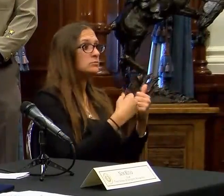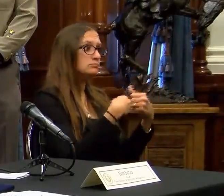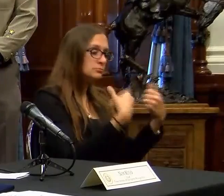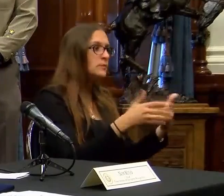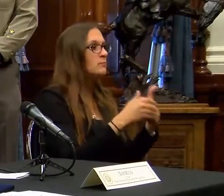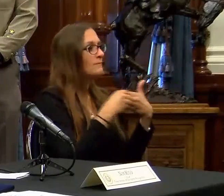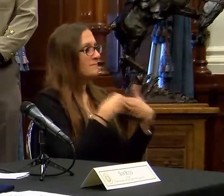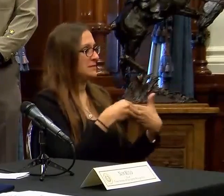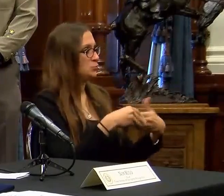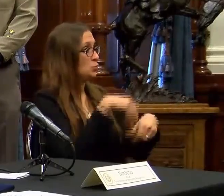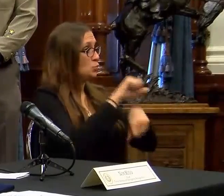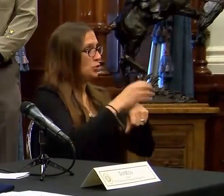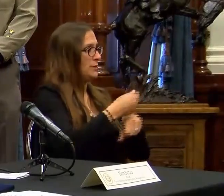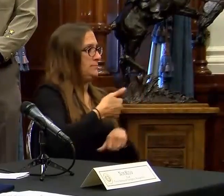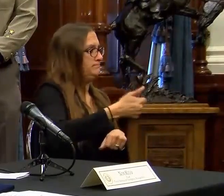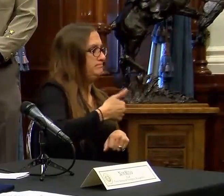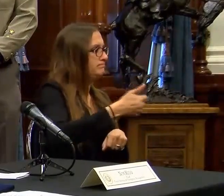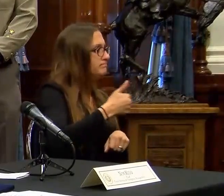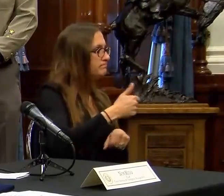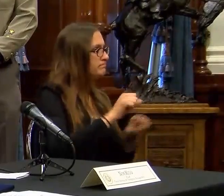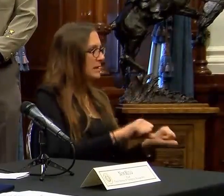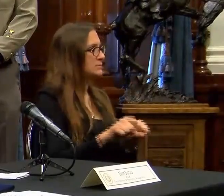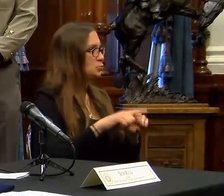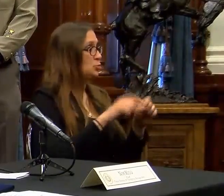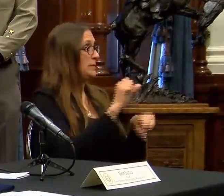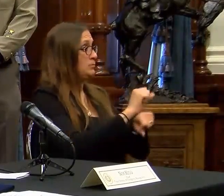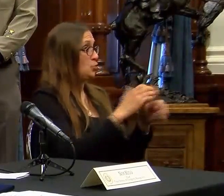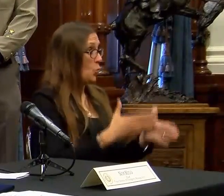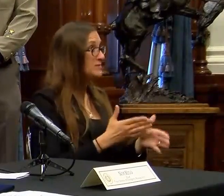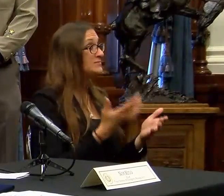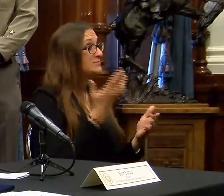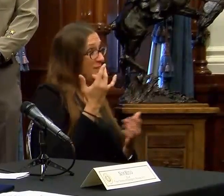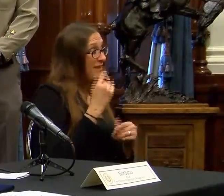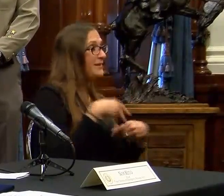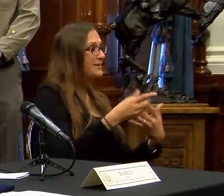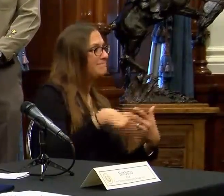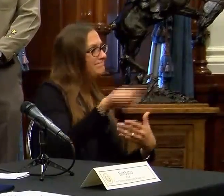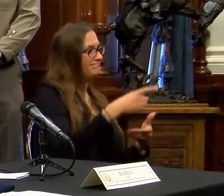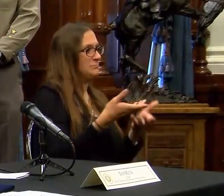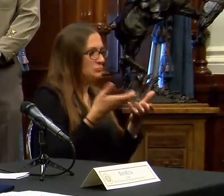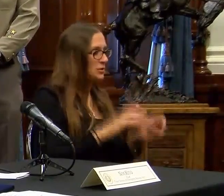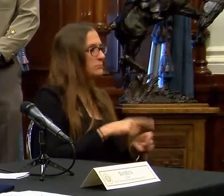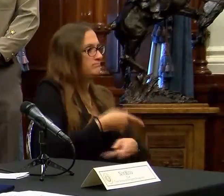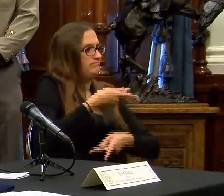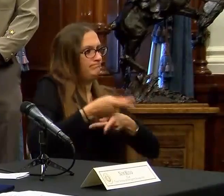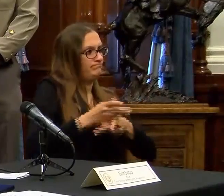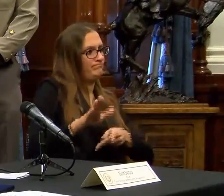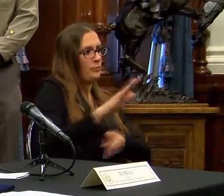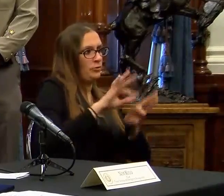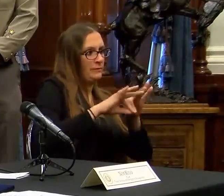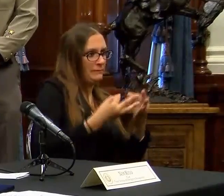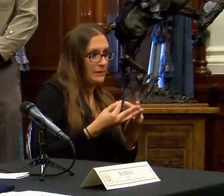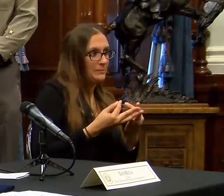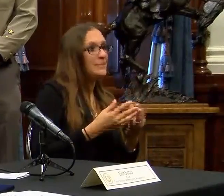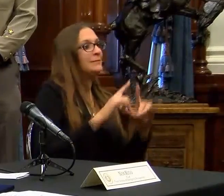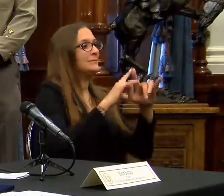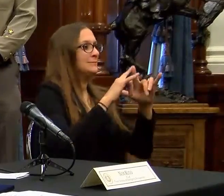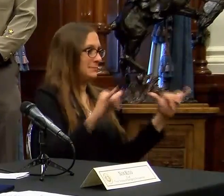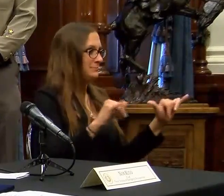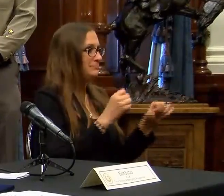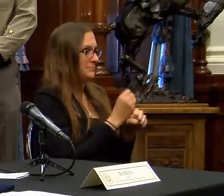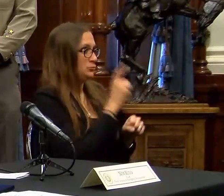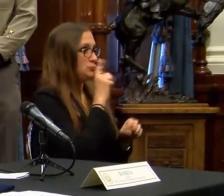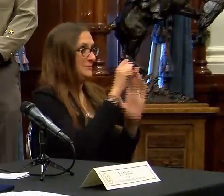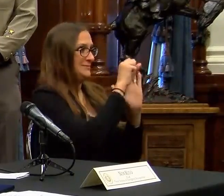flexible work and telework policies to employees to give them the ability to care for their families while ensuring the state